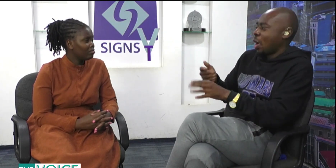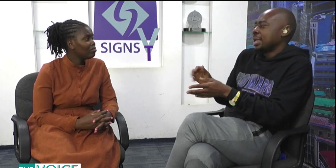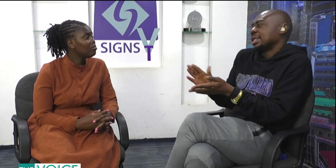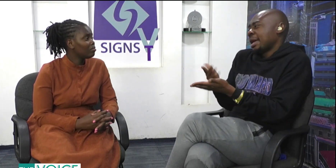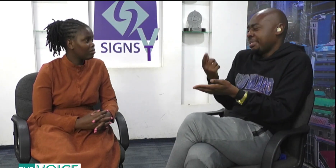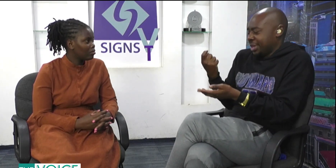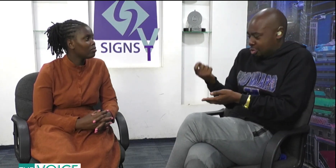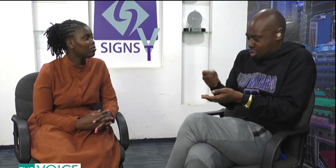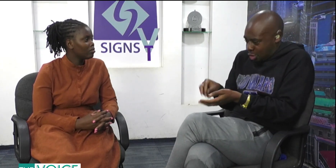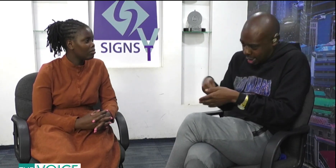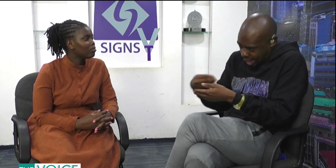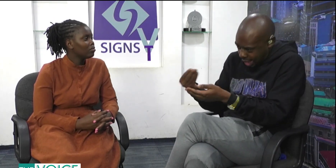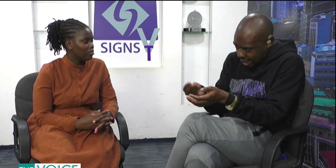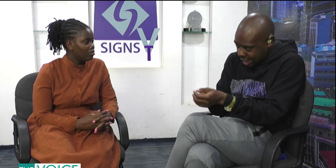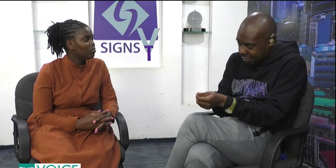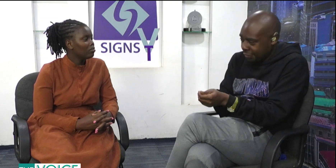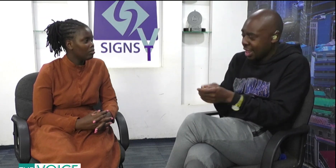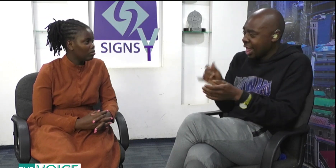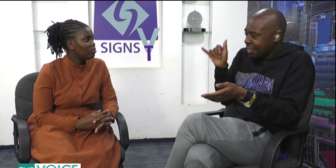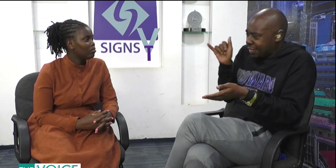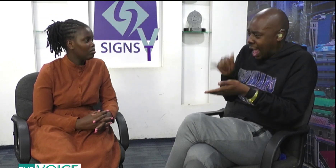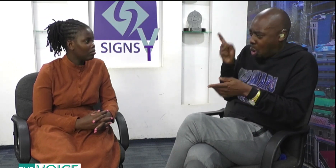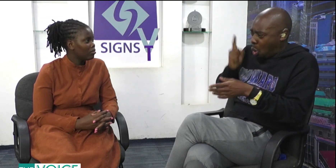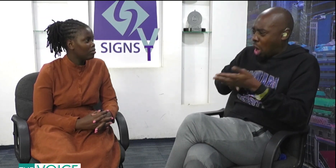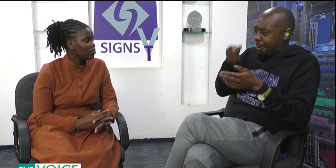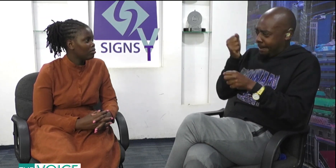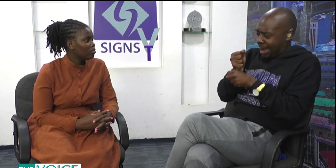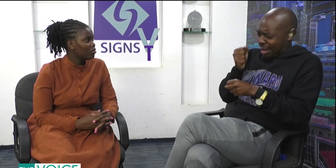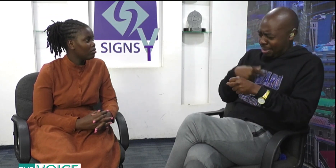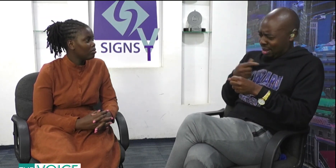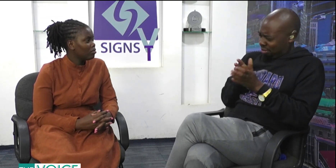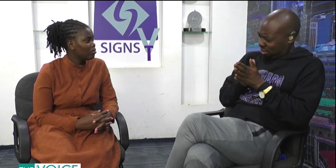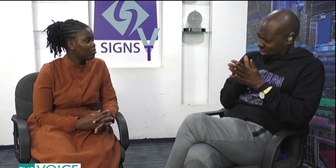But that aside, I forgave them. Right now, when I meet them, I buy them